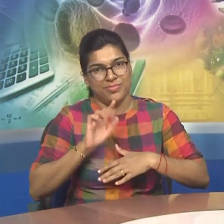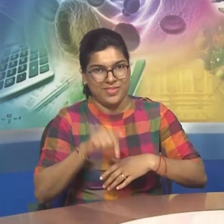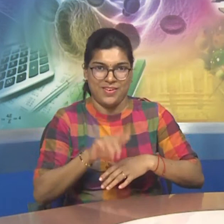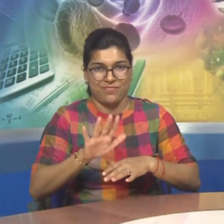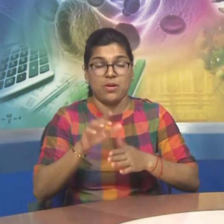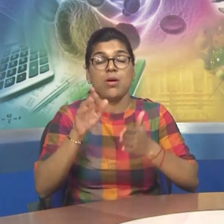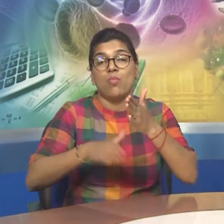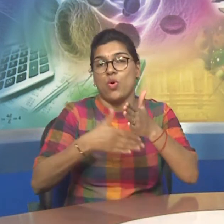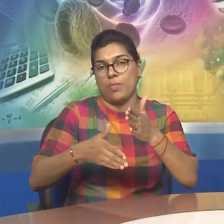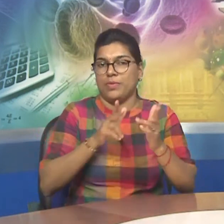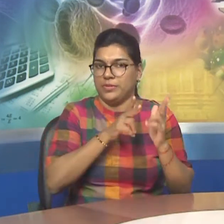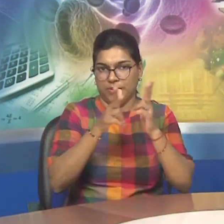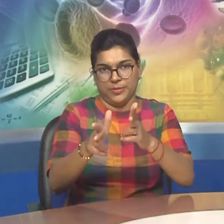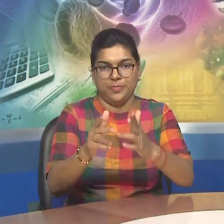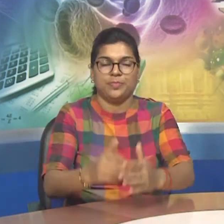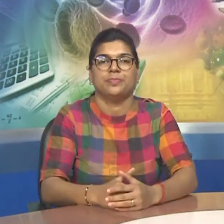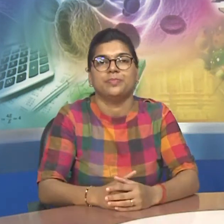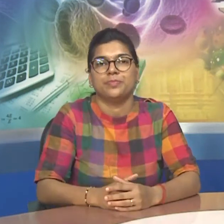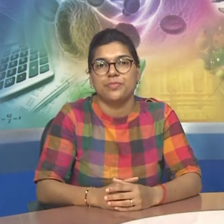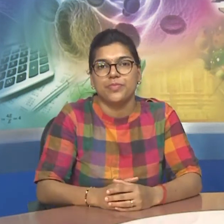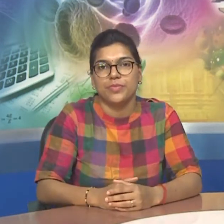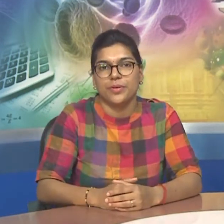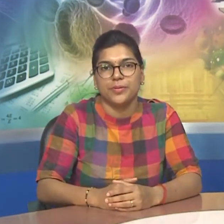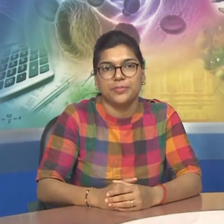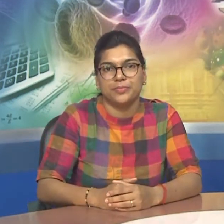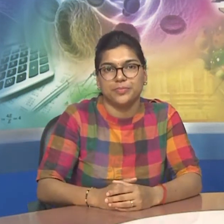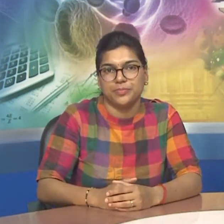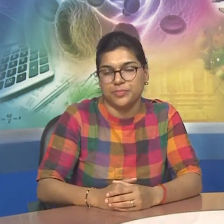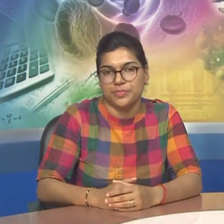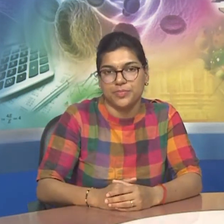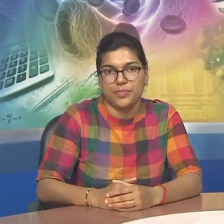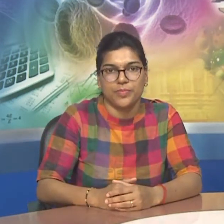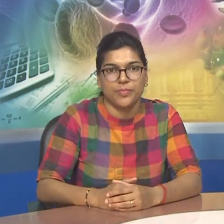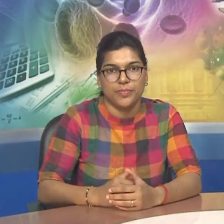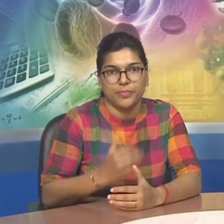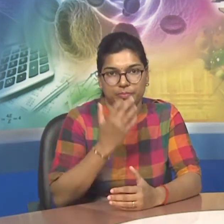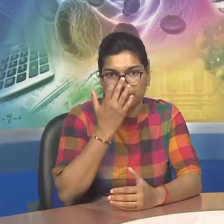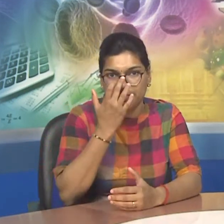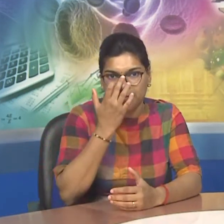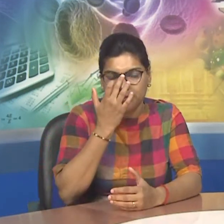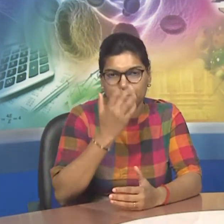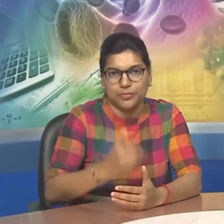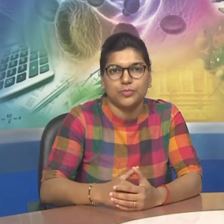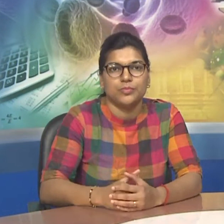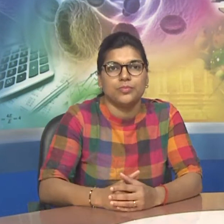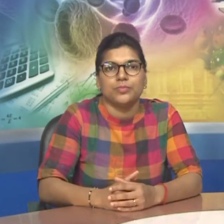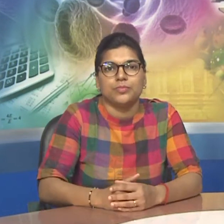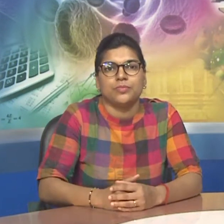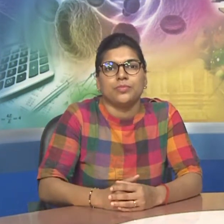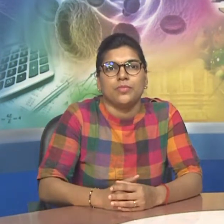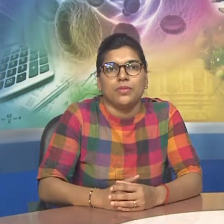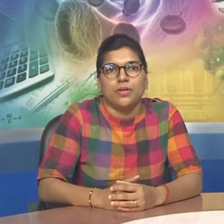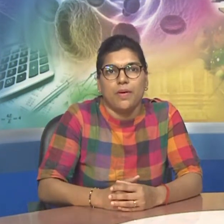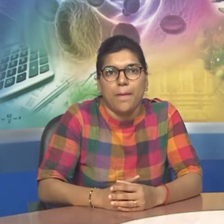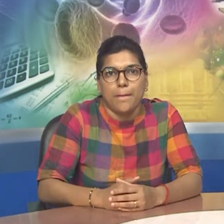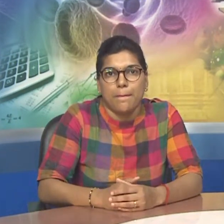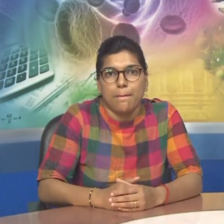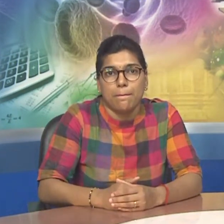Now let us continue to understand how painful it was for the